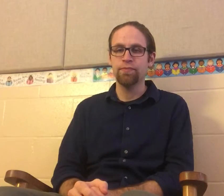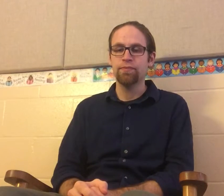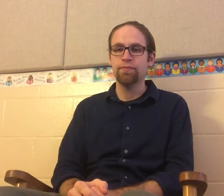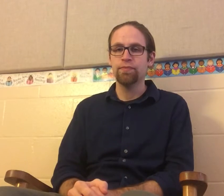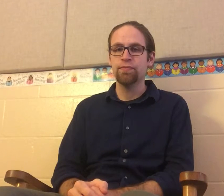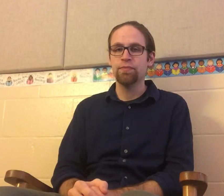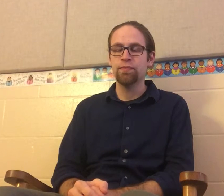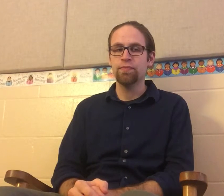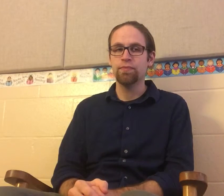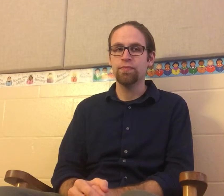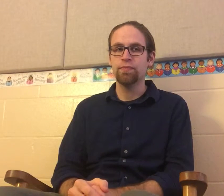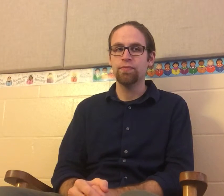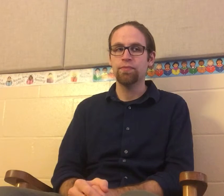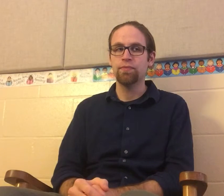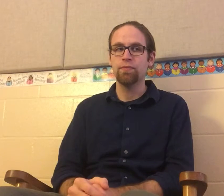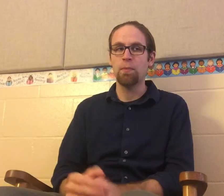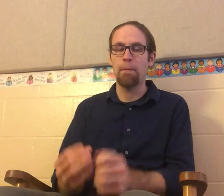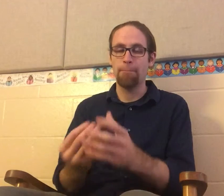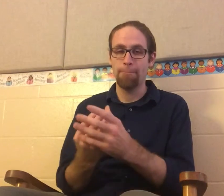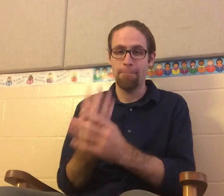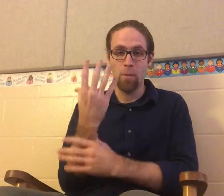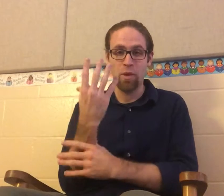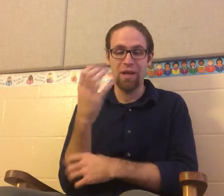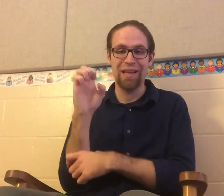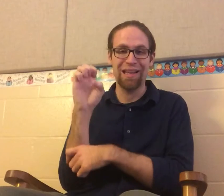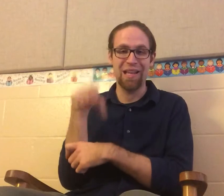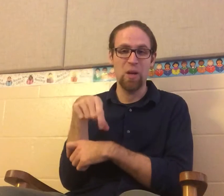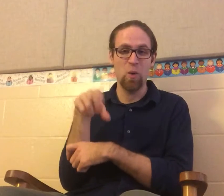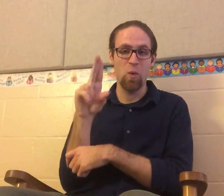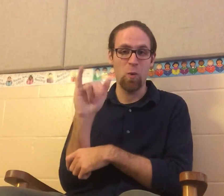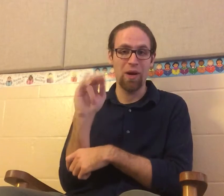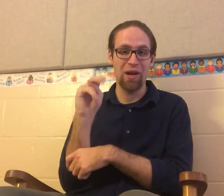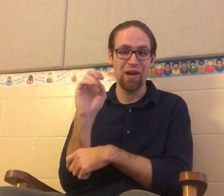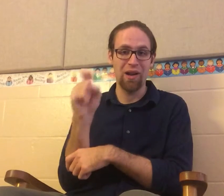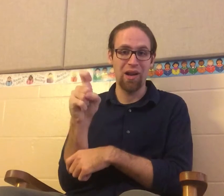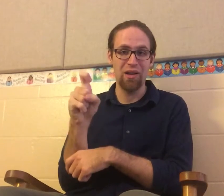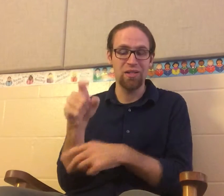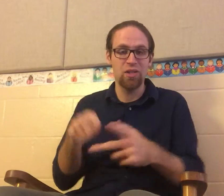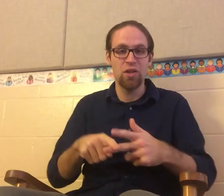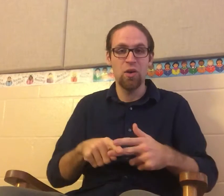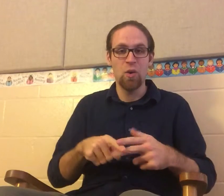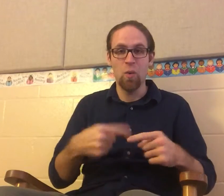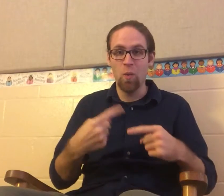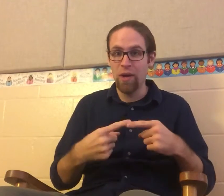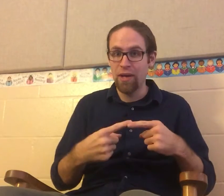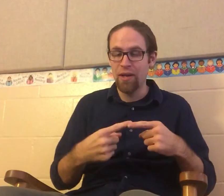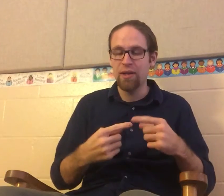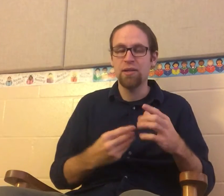The spring equinox occurs at the beginning of spring on March 21st.